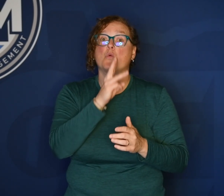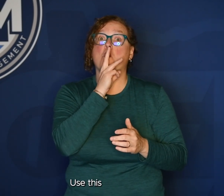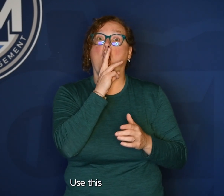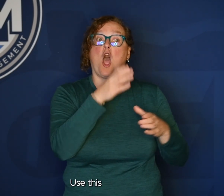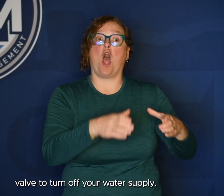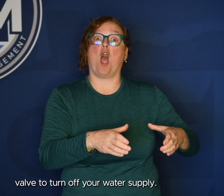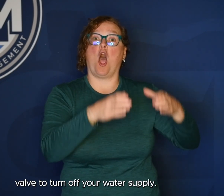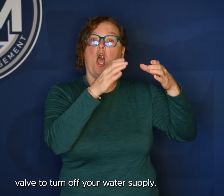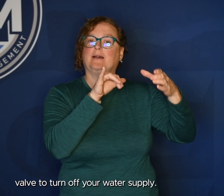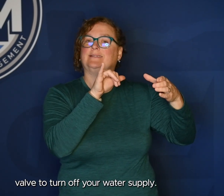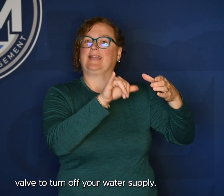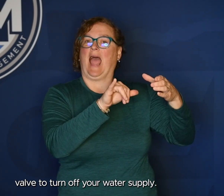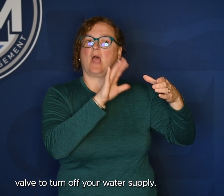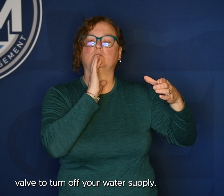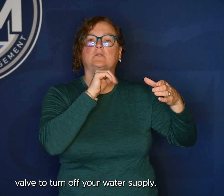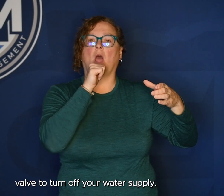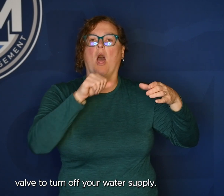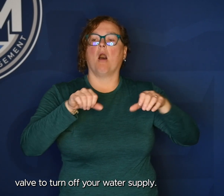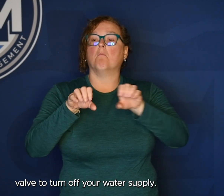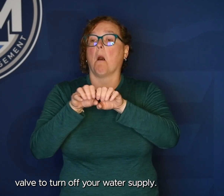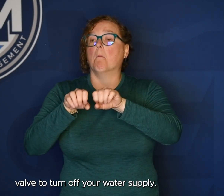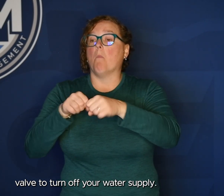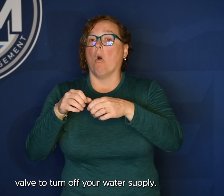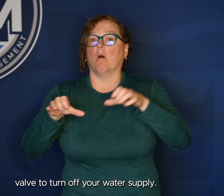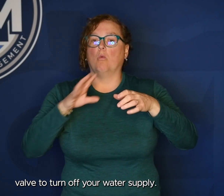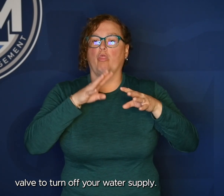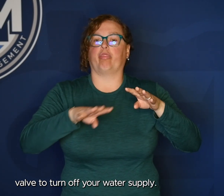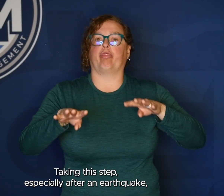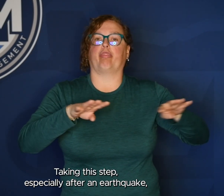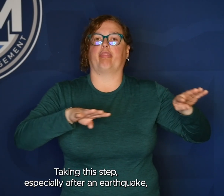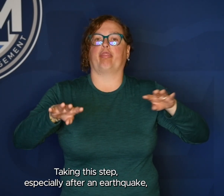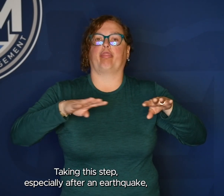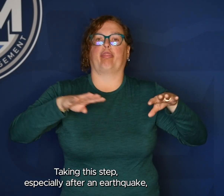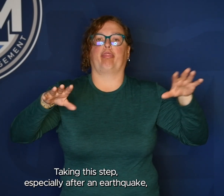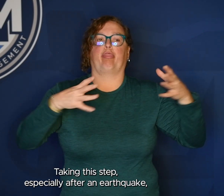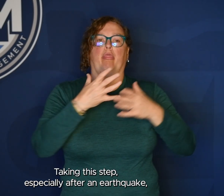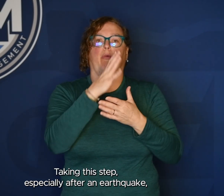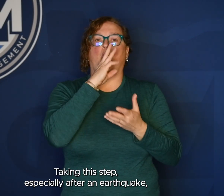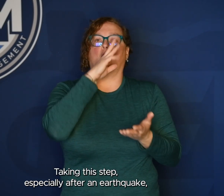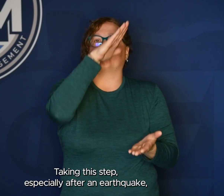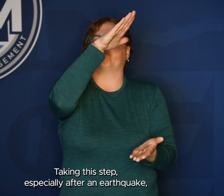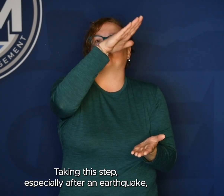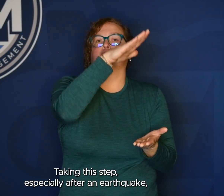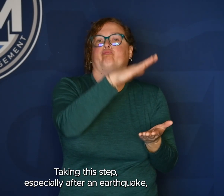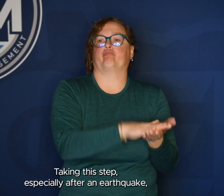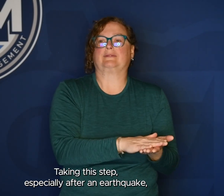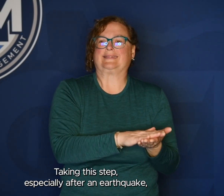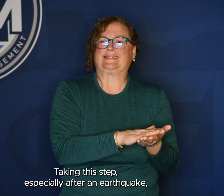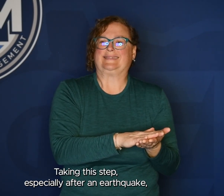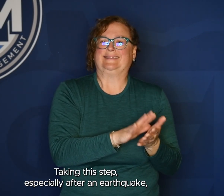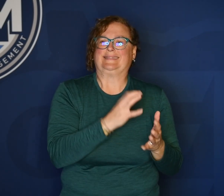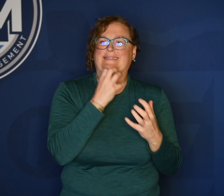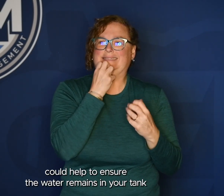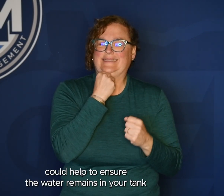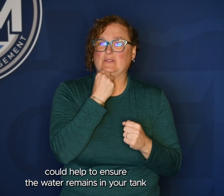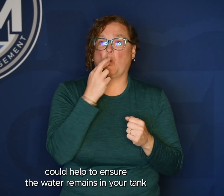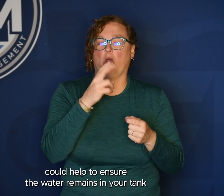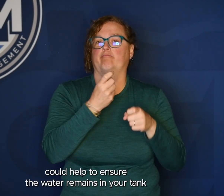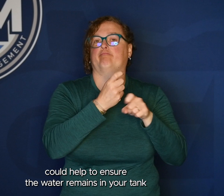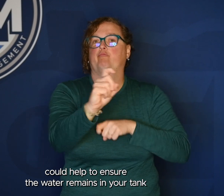Use this valve to turn off your water supply. Taking this step, especially after an earthquake, could help to ensure the